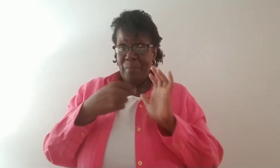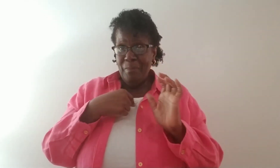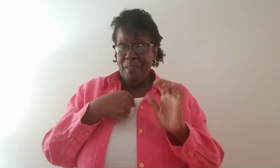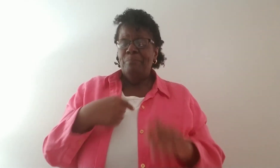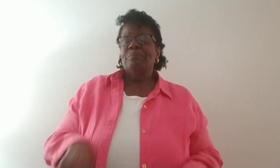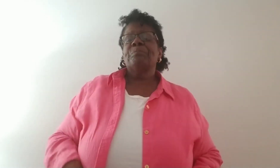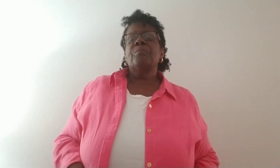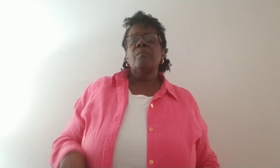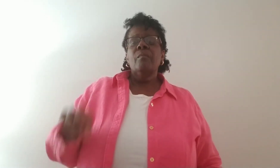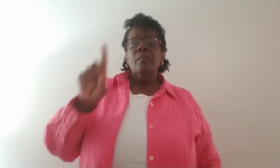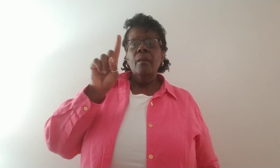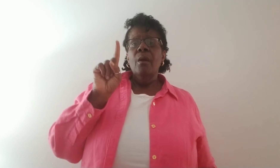me.